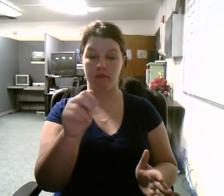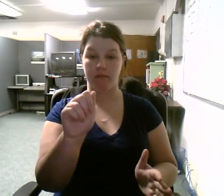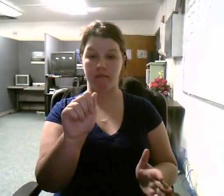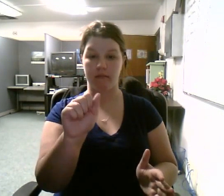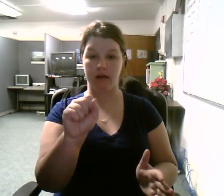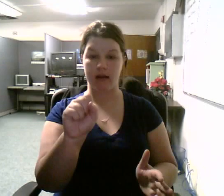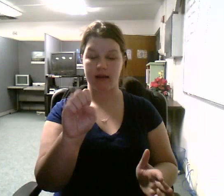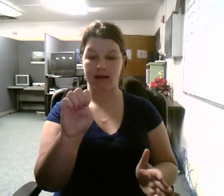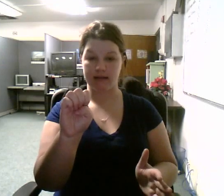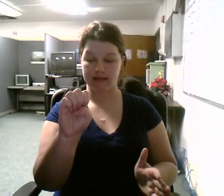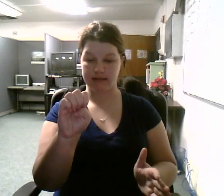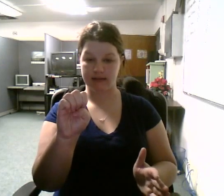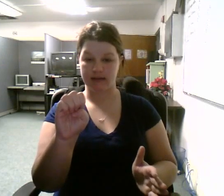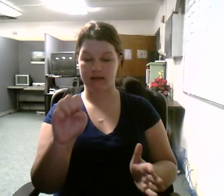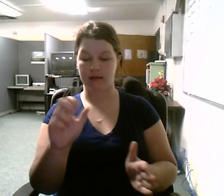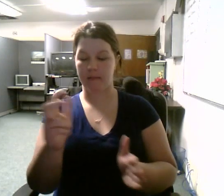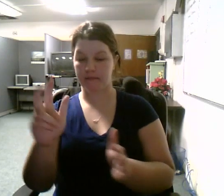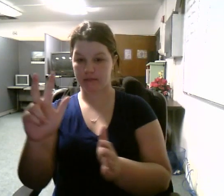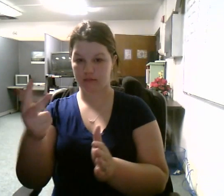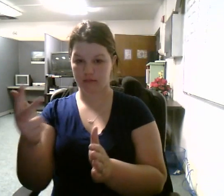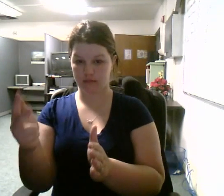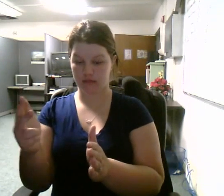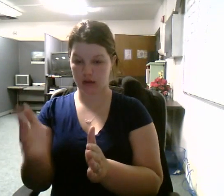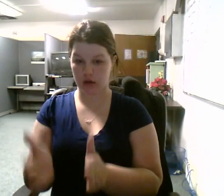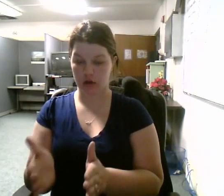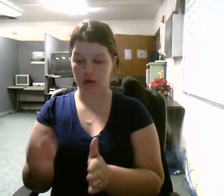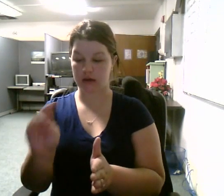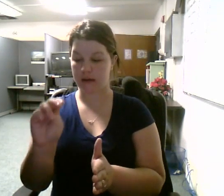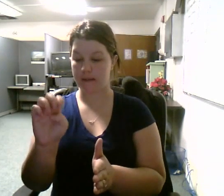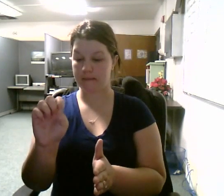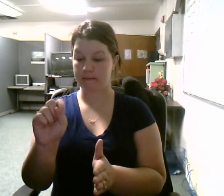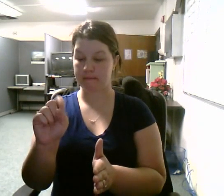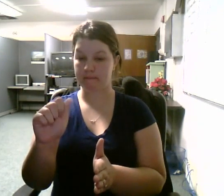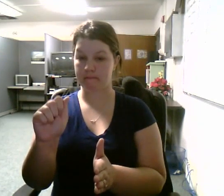P-R-O-P-H-A-S-E. Third, metaphase,